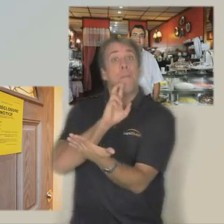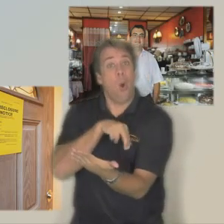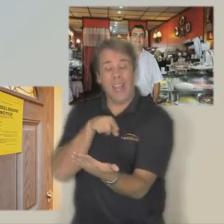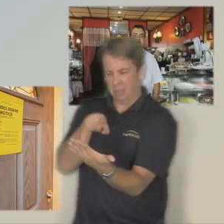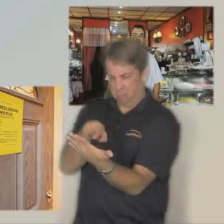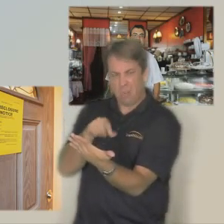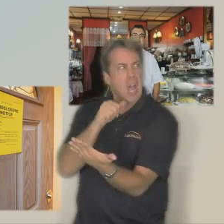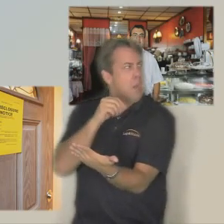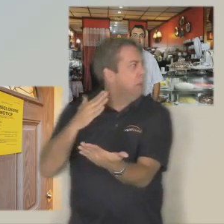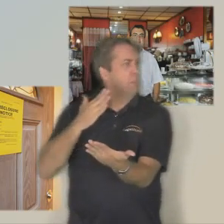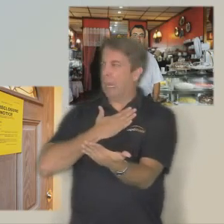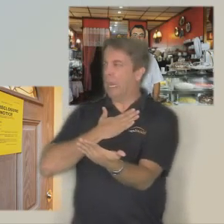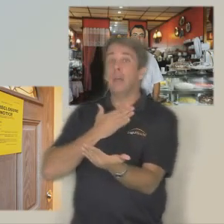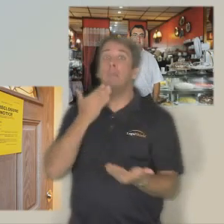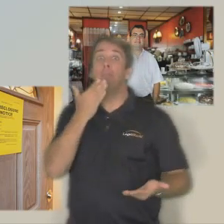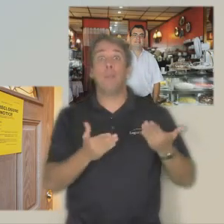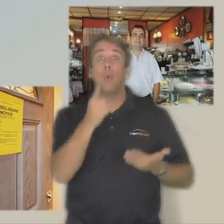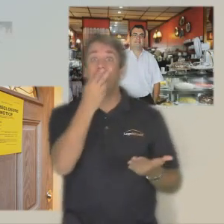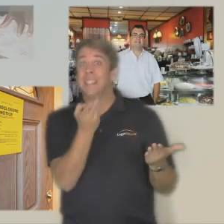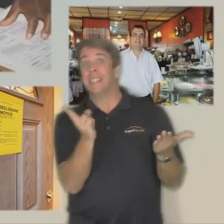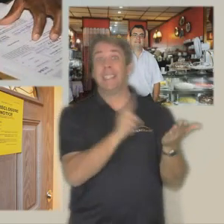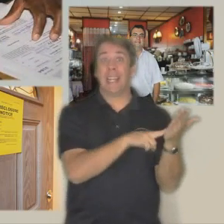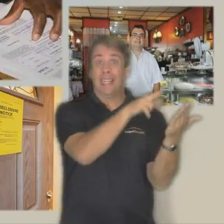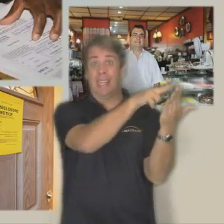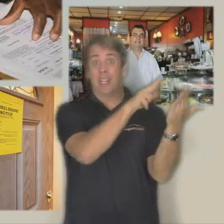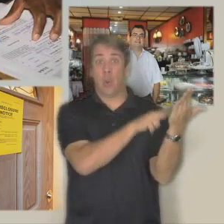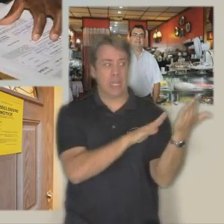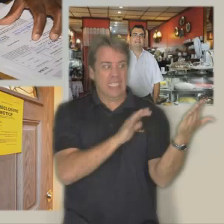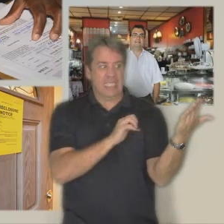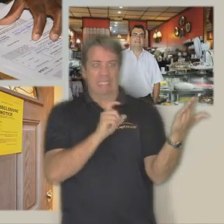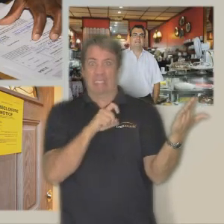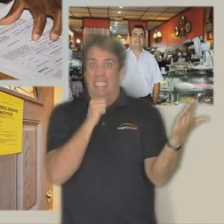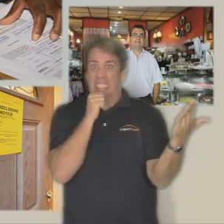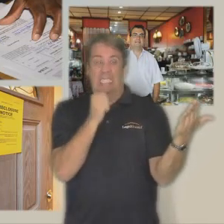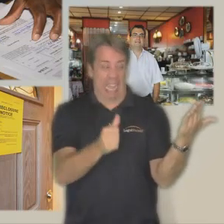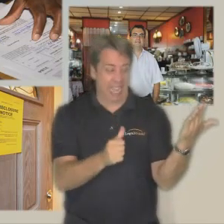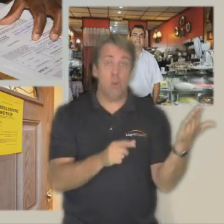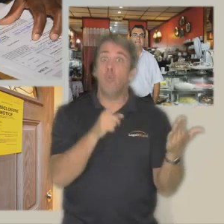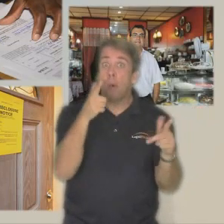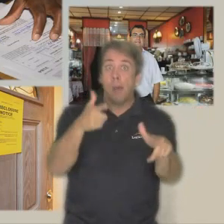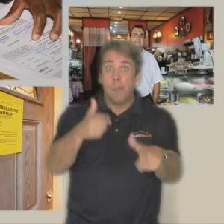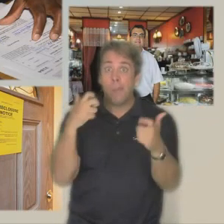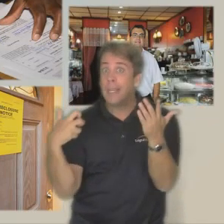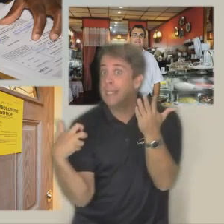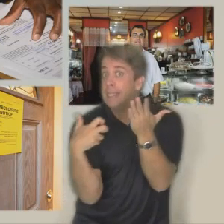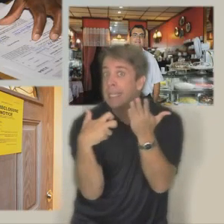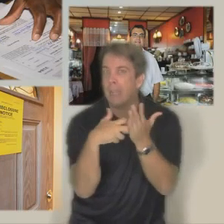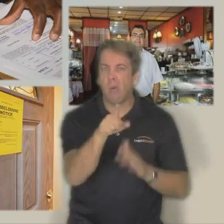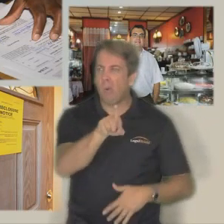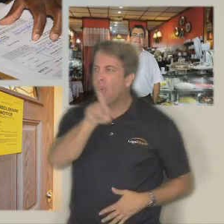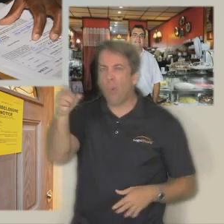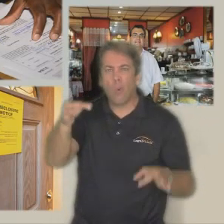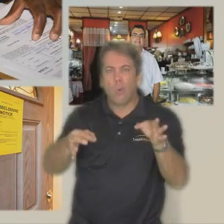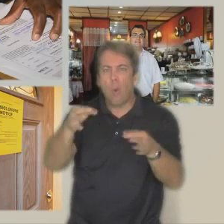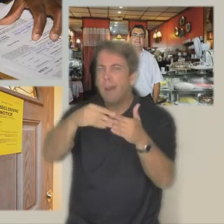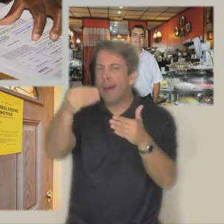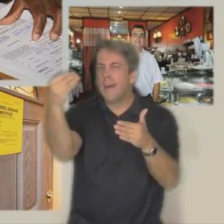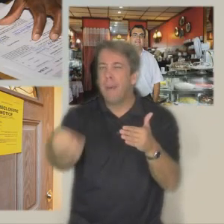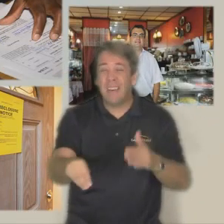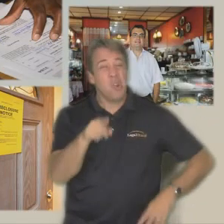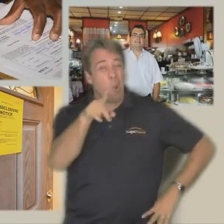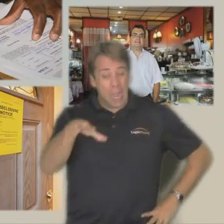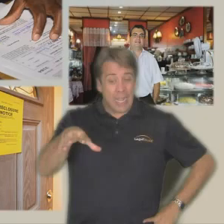on your credit report that did not belong there? Have you ever signed a contract or document you wish you hadn't? Moving traffic violations can be time-consuming